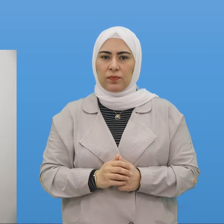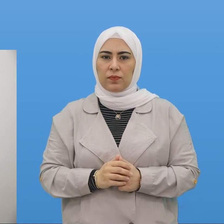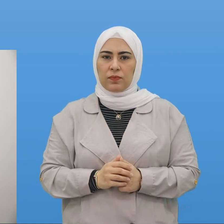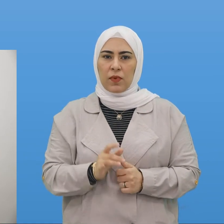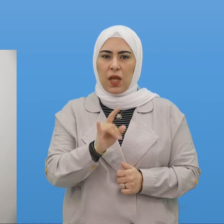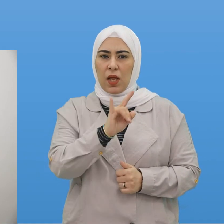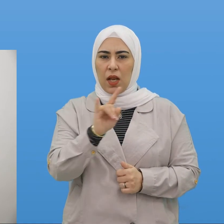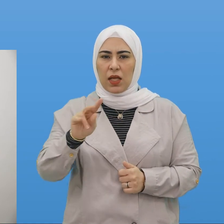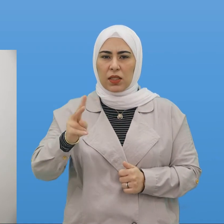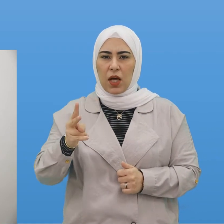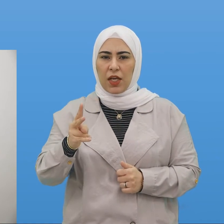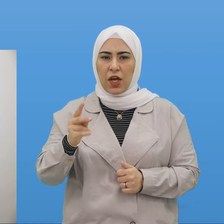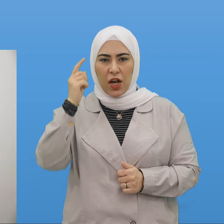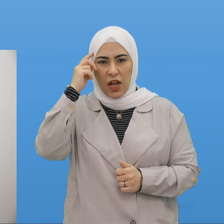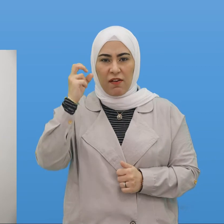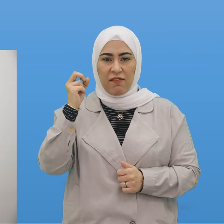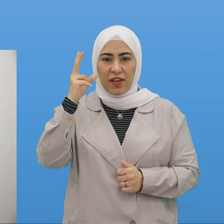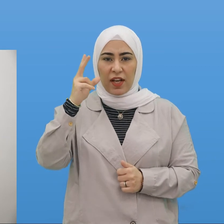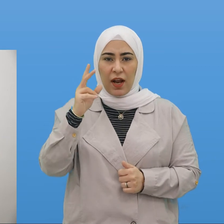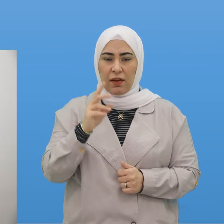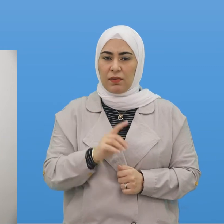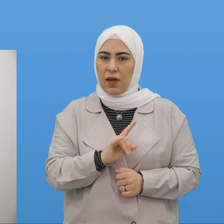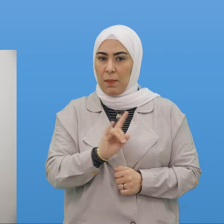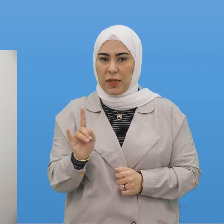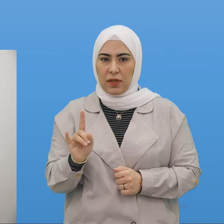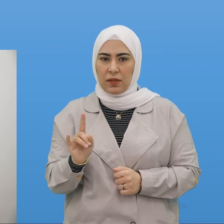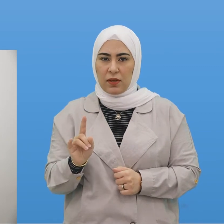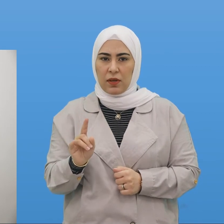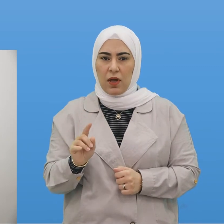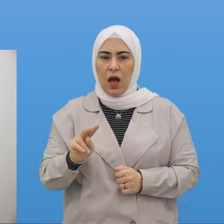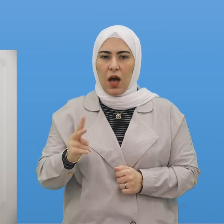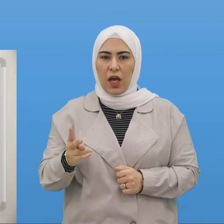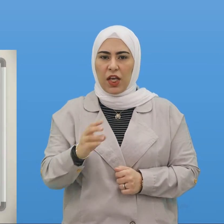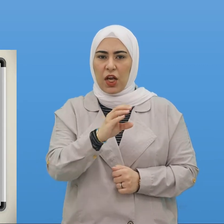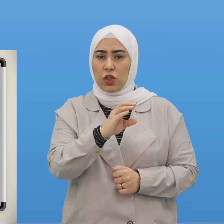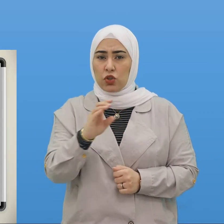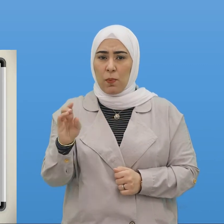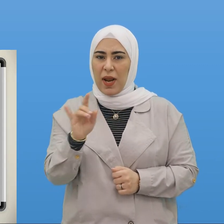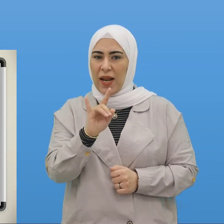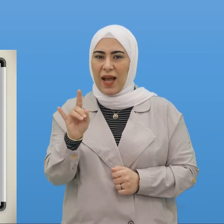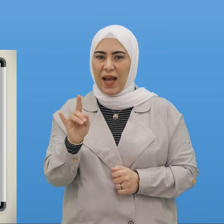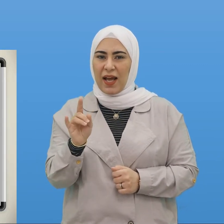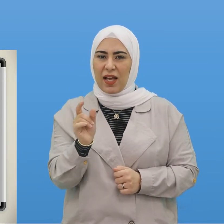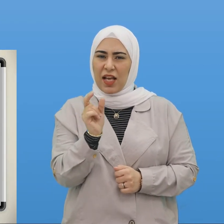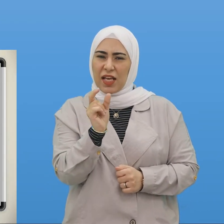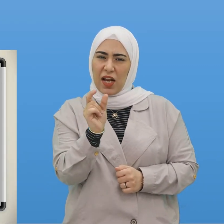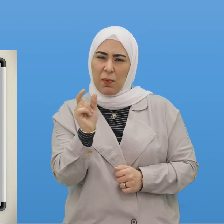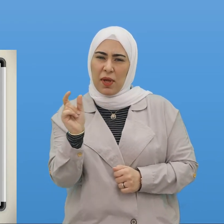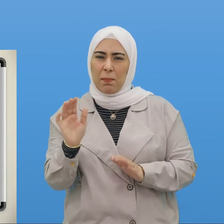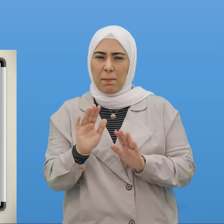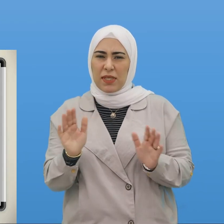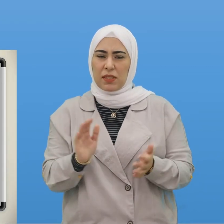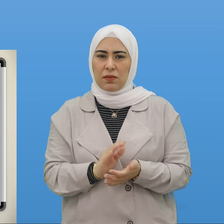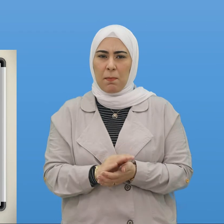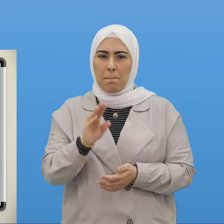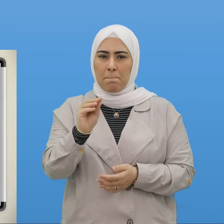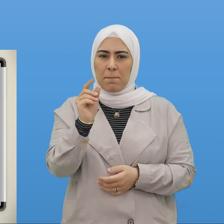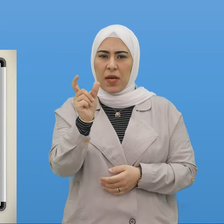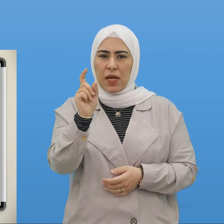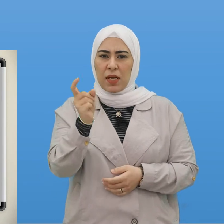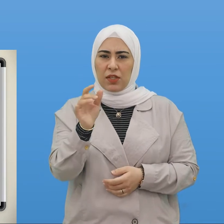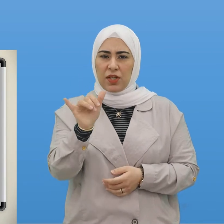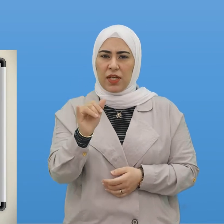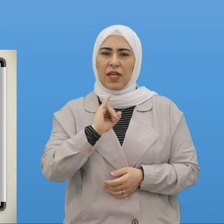have to change the whole idea, the whole sentence. You can change a few words, for example, changing the vocabulary. Henry